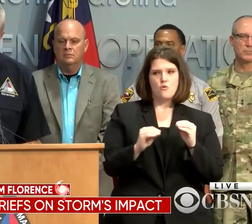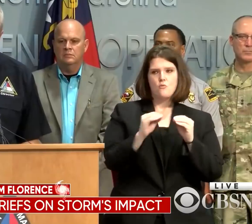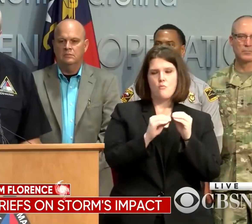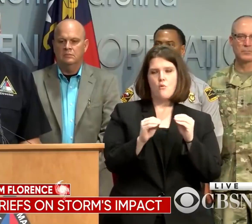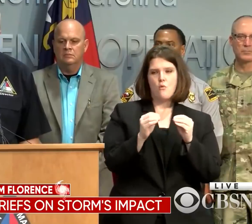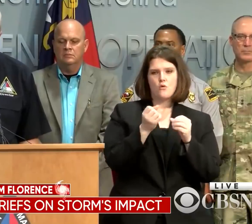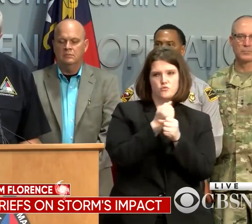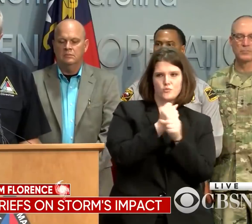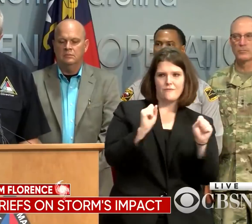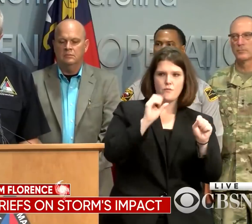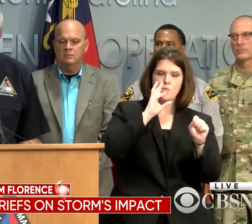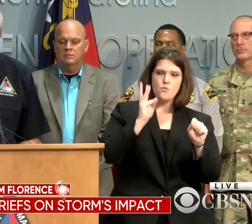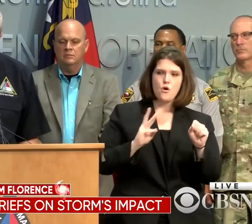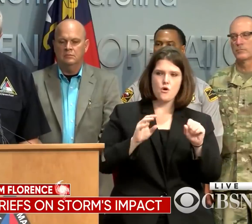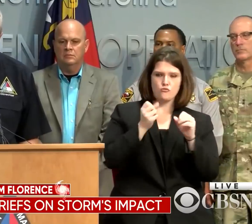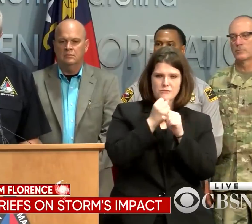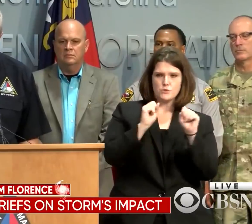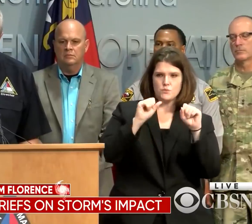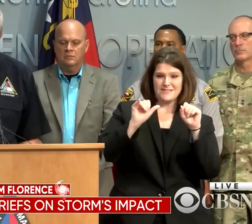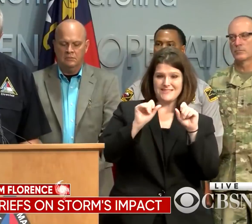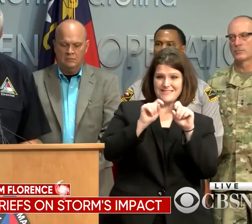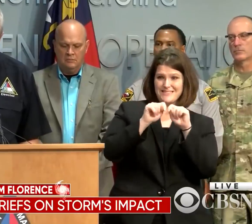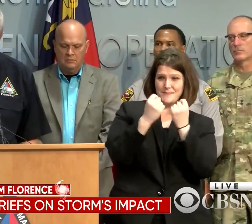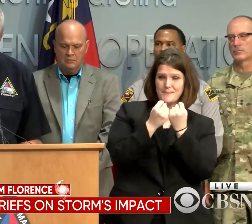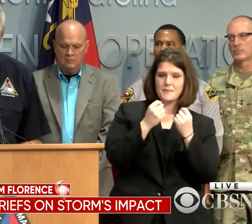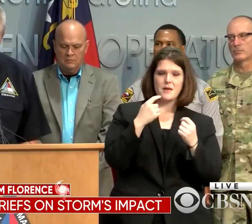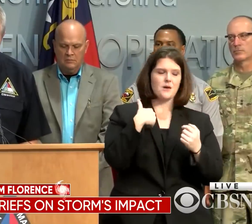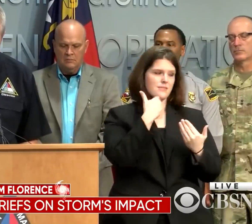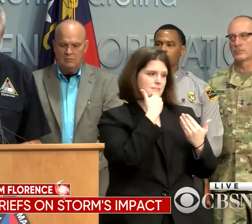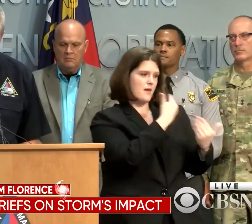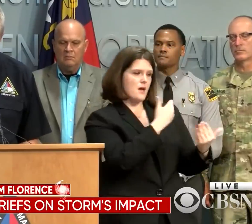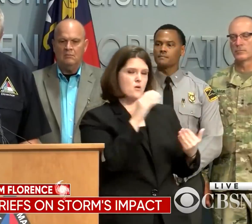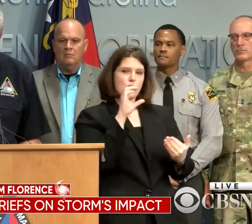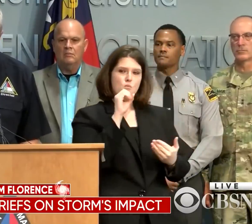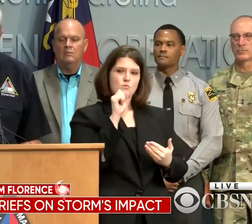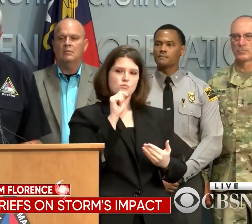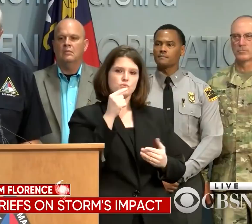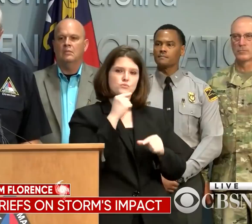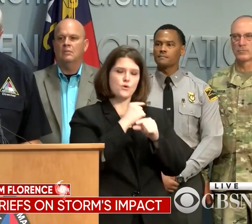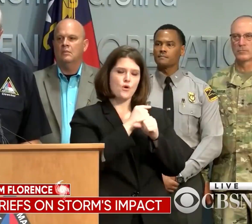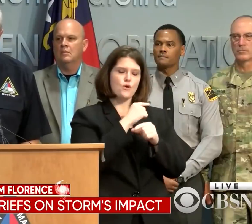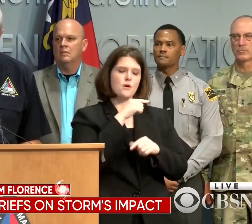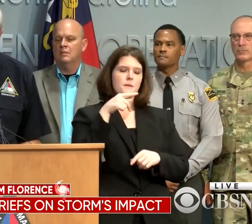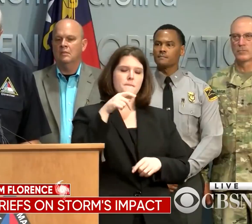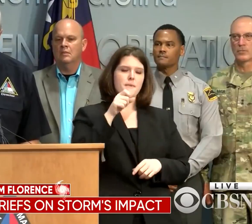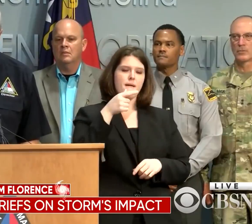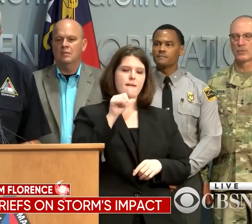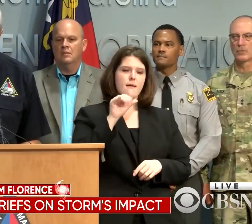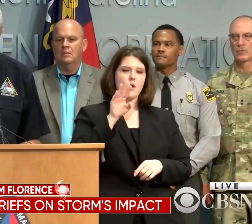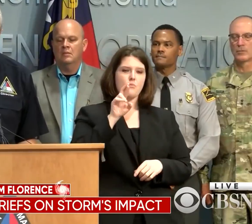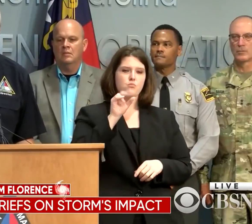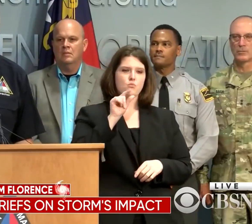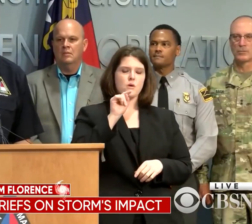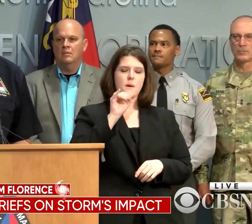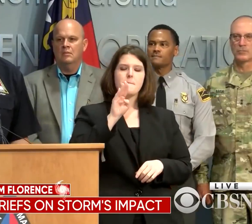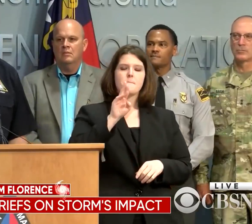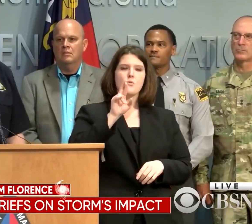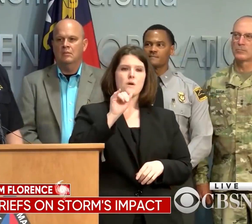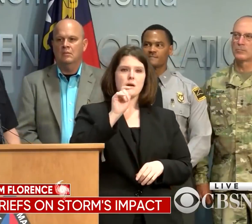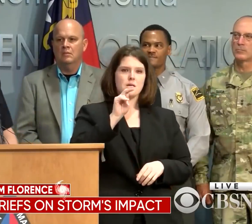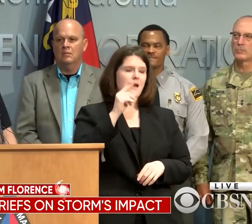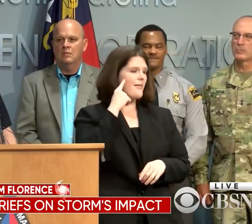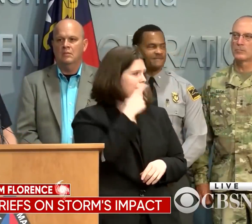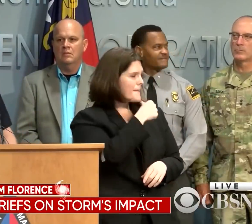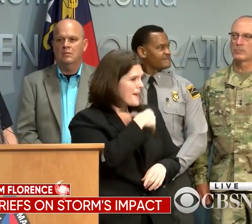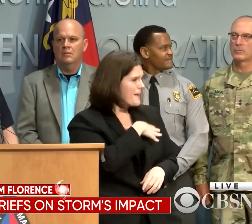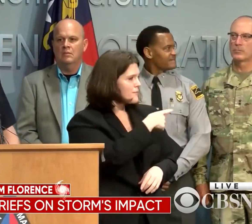to publicly thank Commander Peggy Britton and her team. They've been doing aviation rescues. I think, ma'am,